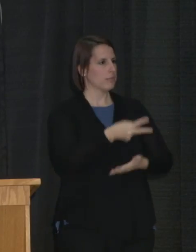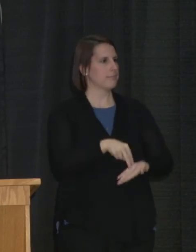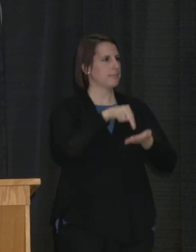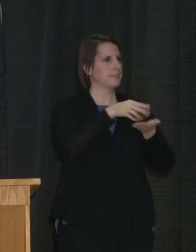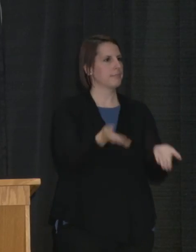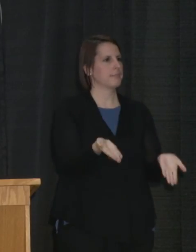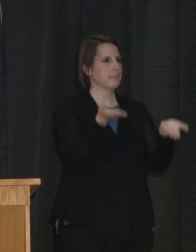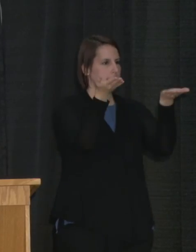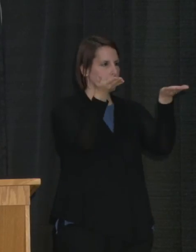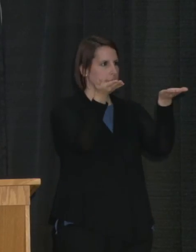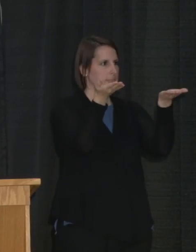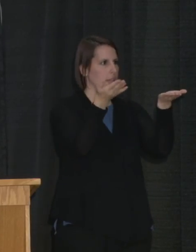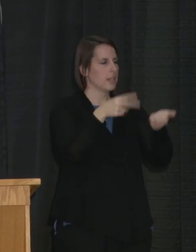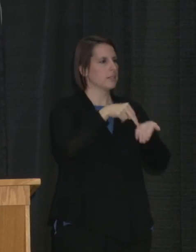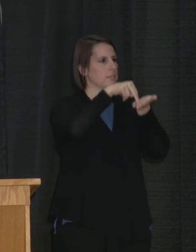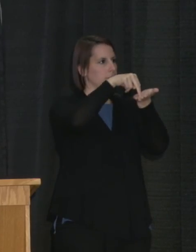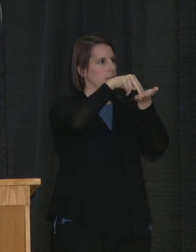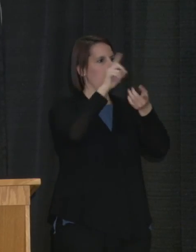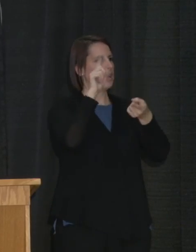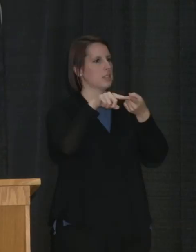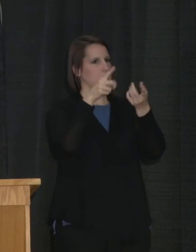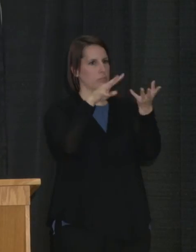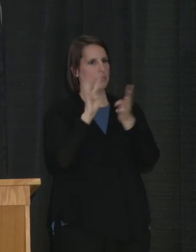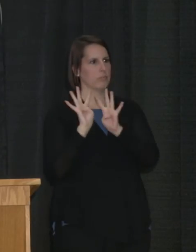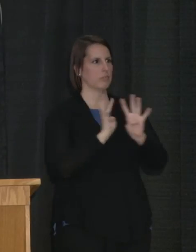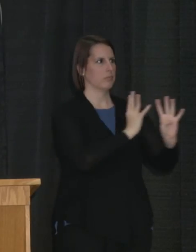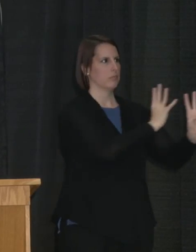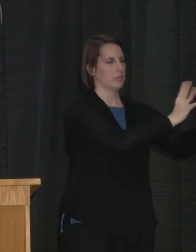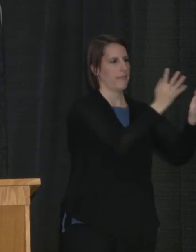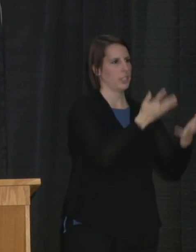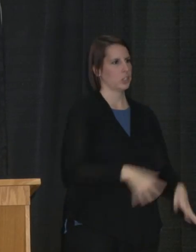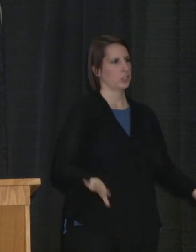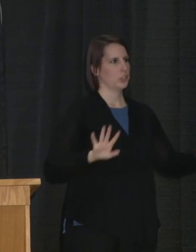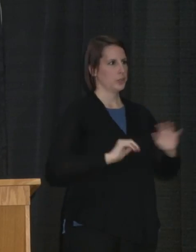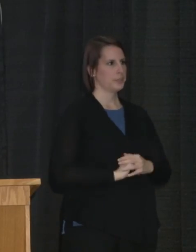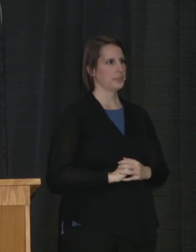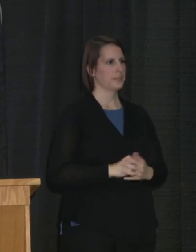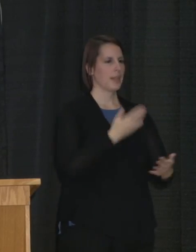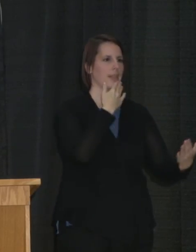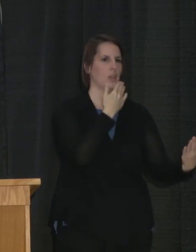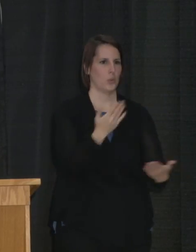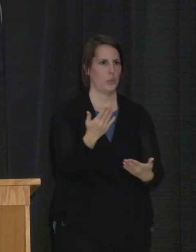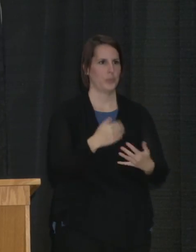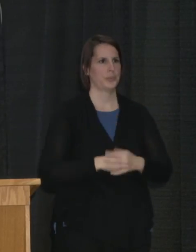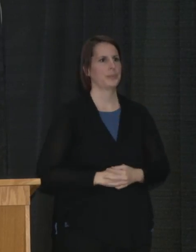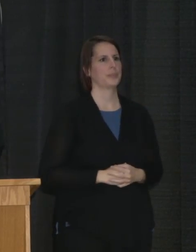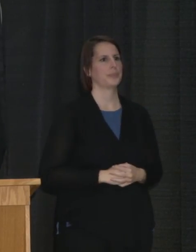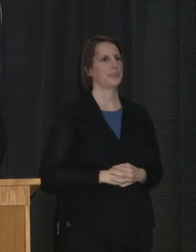standing until the stage party, staff, and graduates have left the auditorium. Thank you.